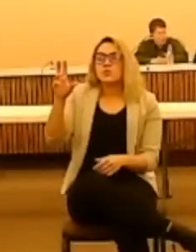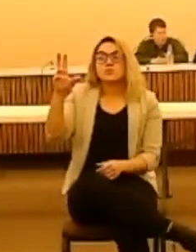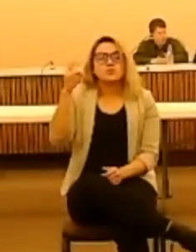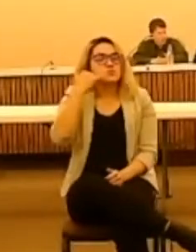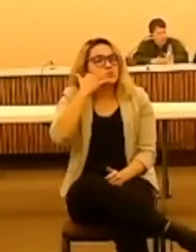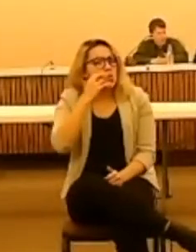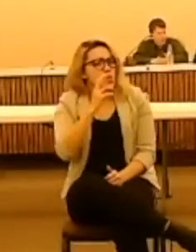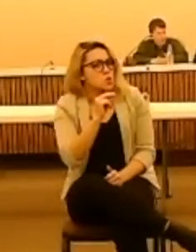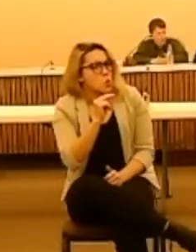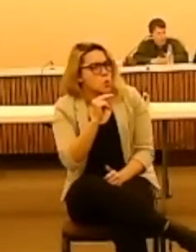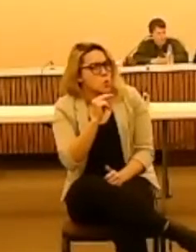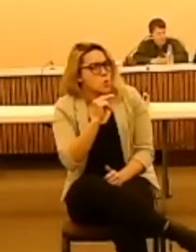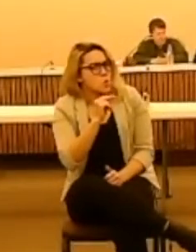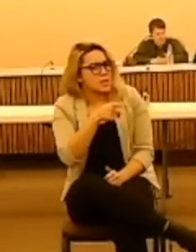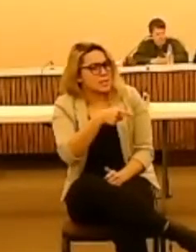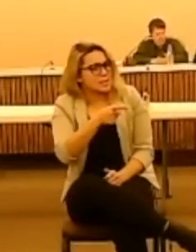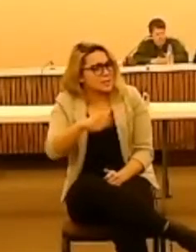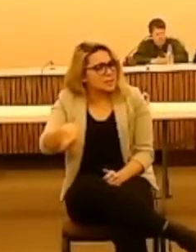side